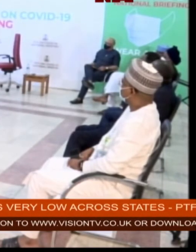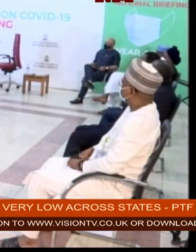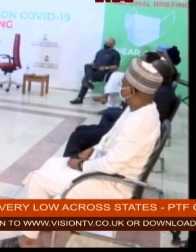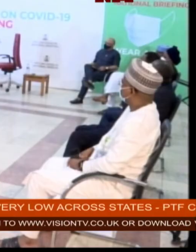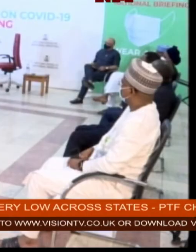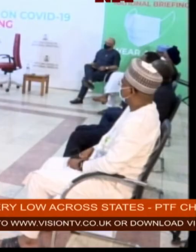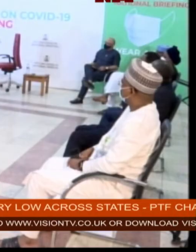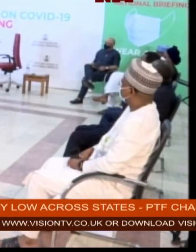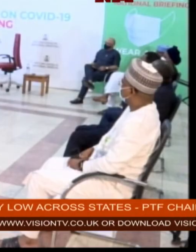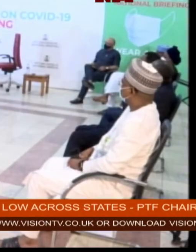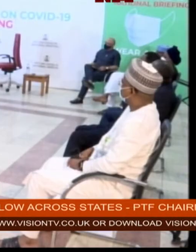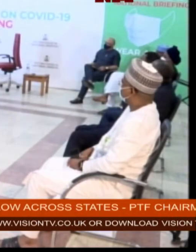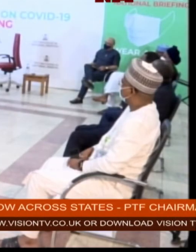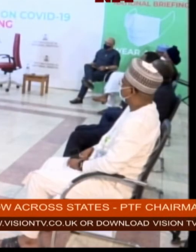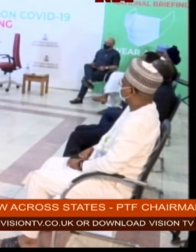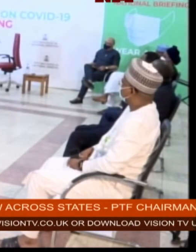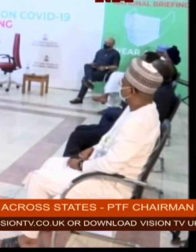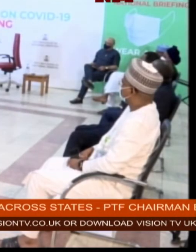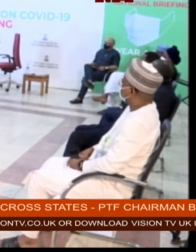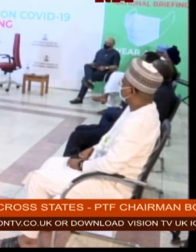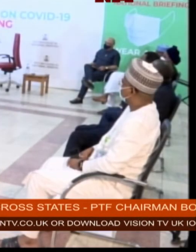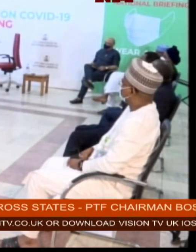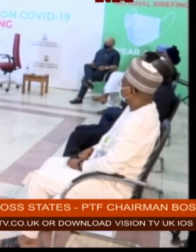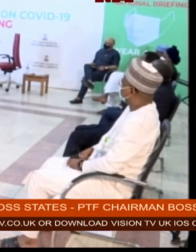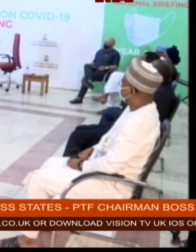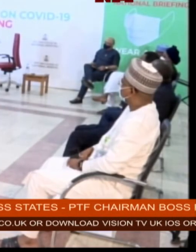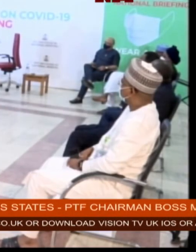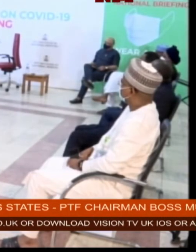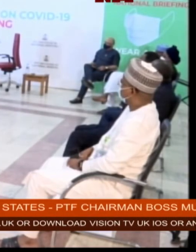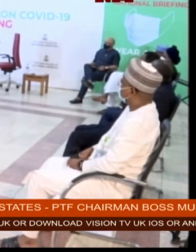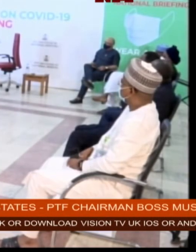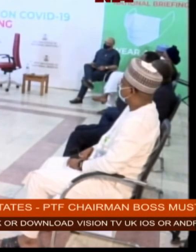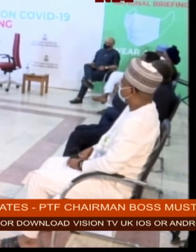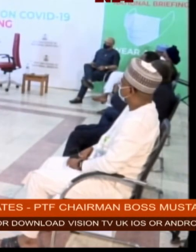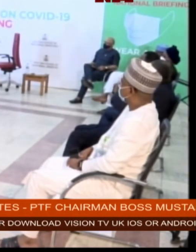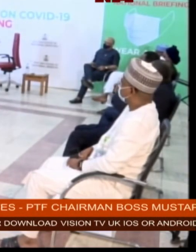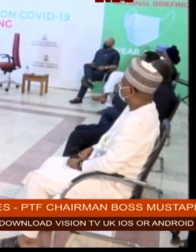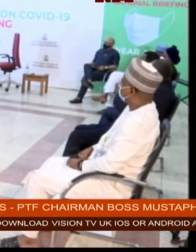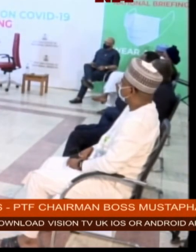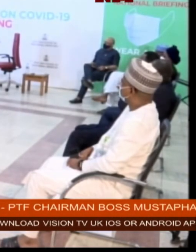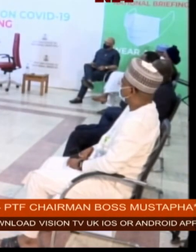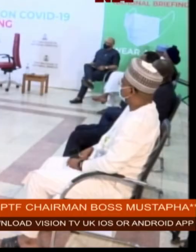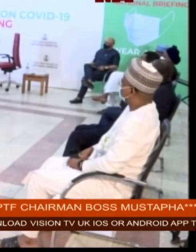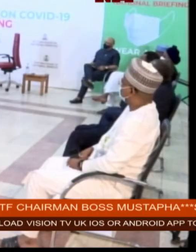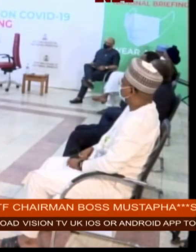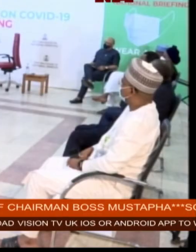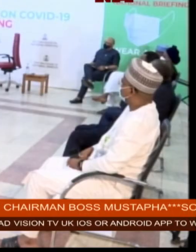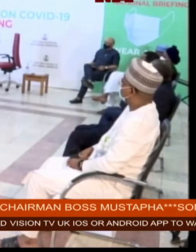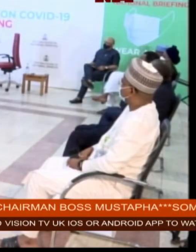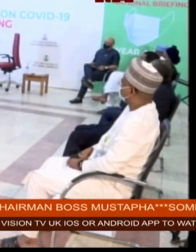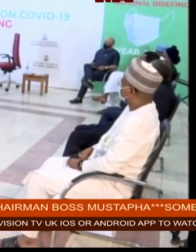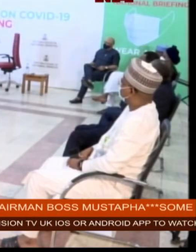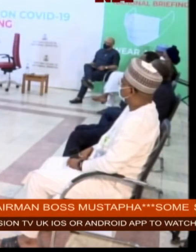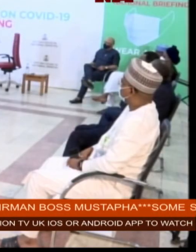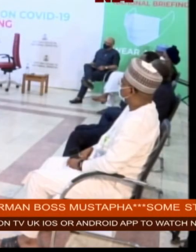cared for in one of our facilities, just passed on at 6:30 p.m.